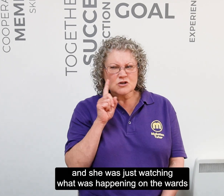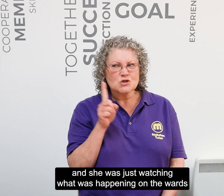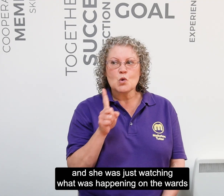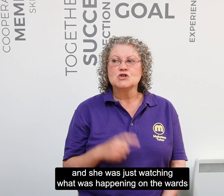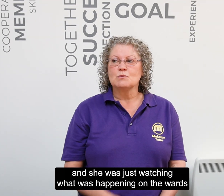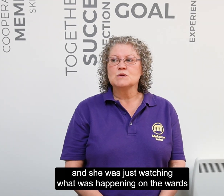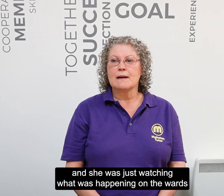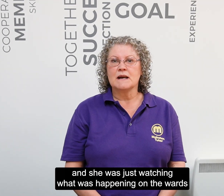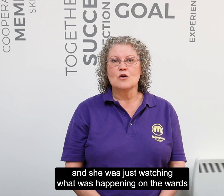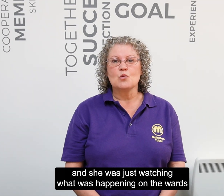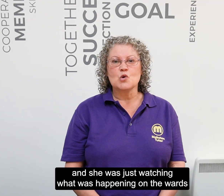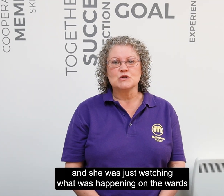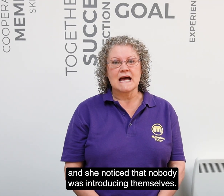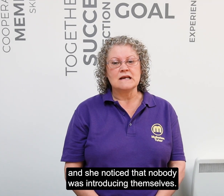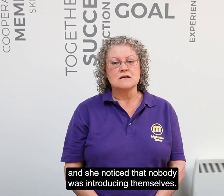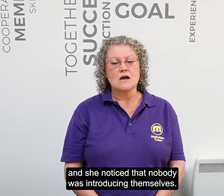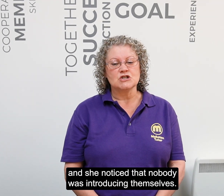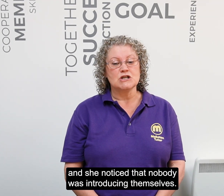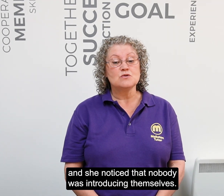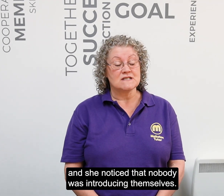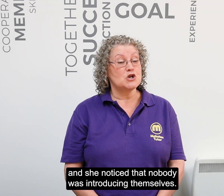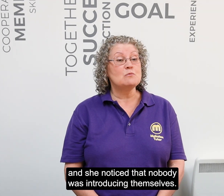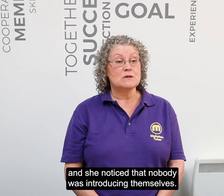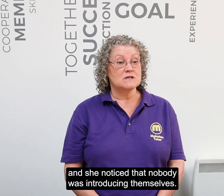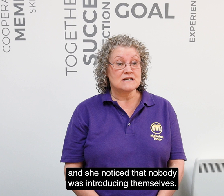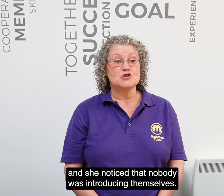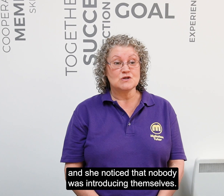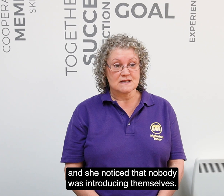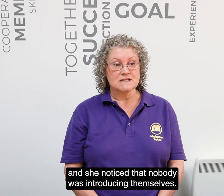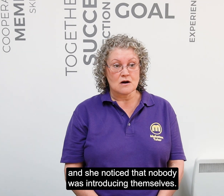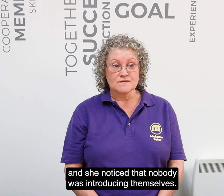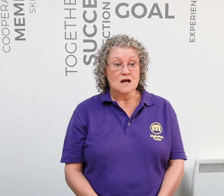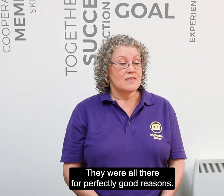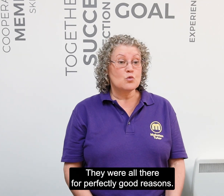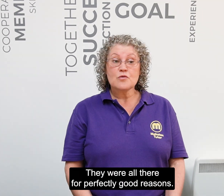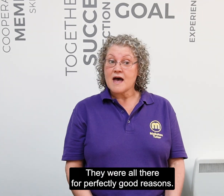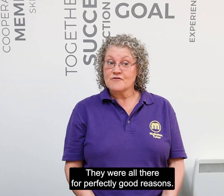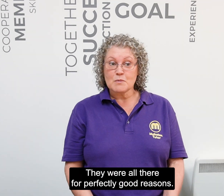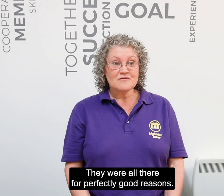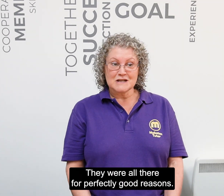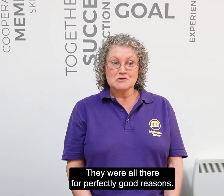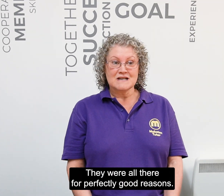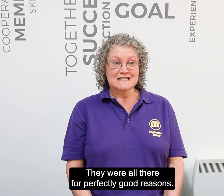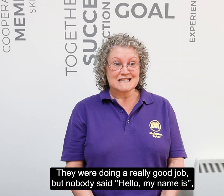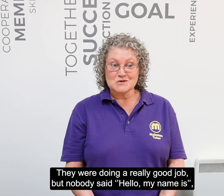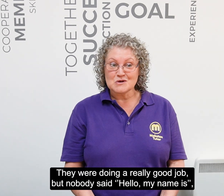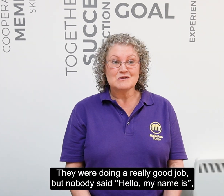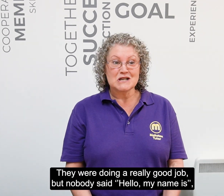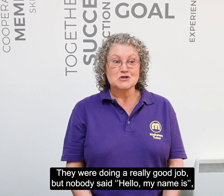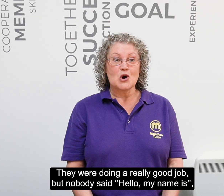just watching what was happening on the wards, and she noticed that nobody was introducing themselves. They were all there for perfectly good reasons, they were doing a really good job,